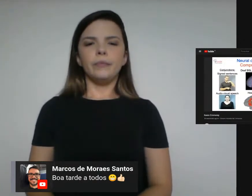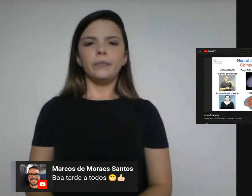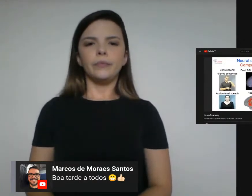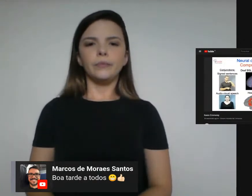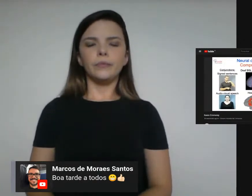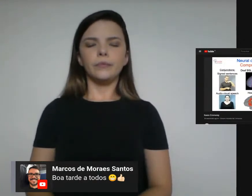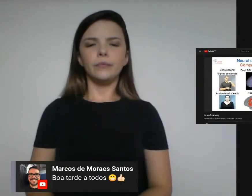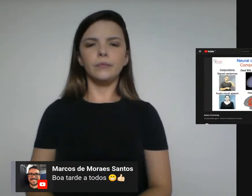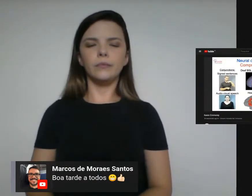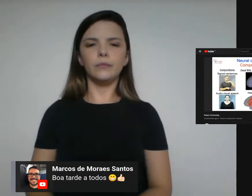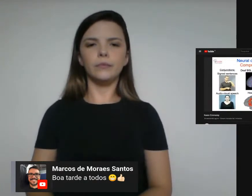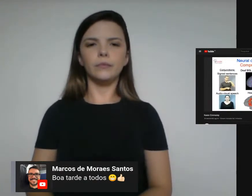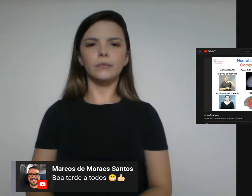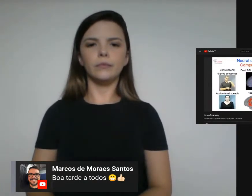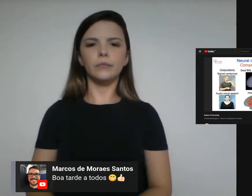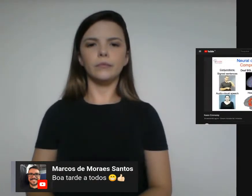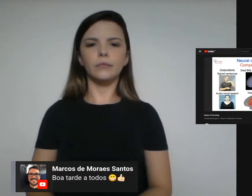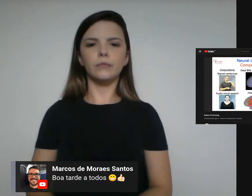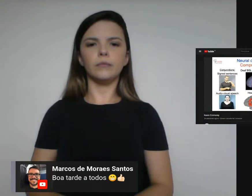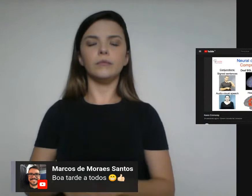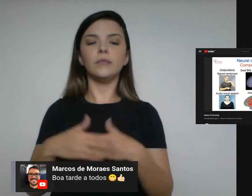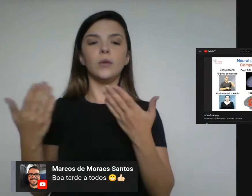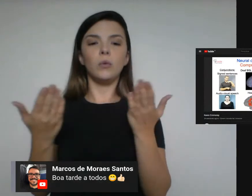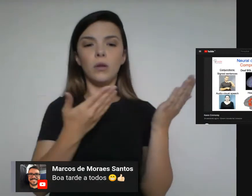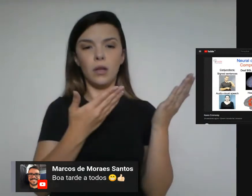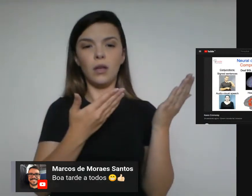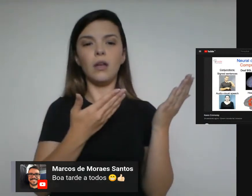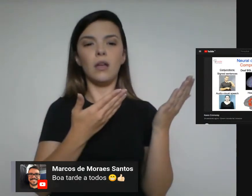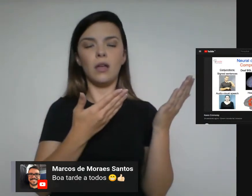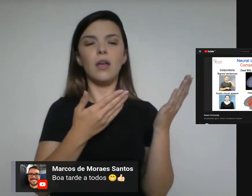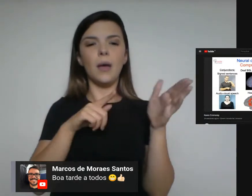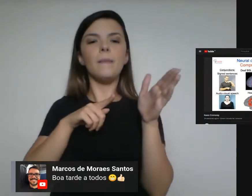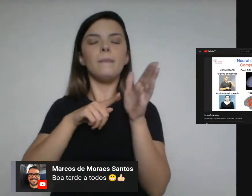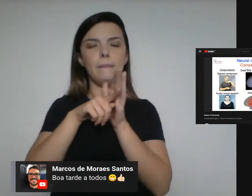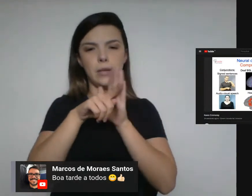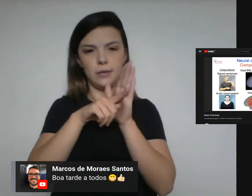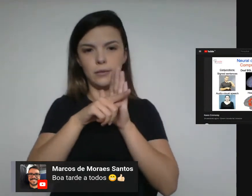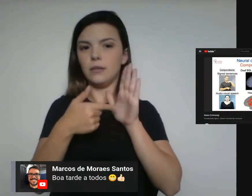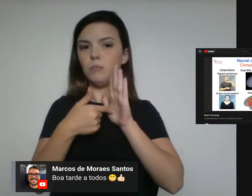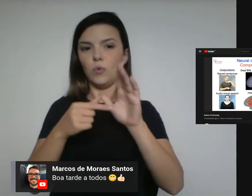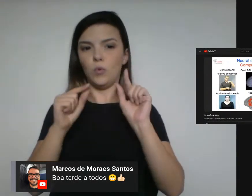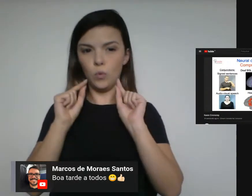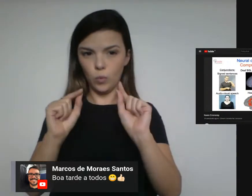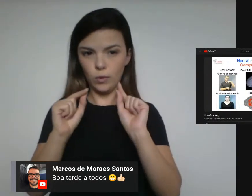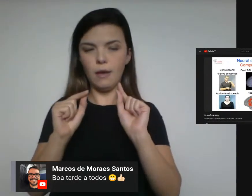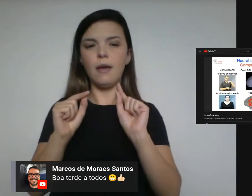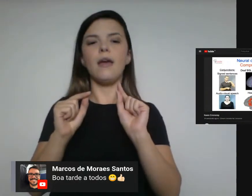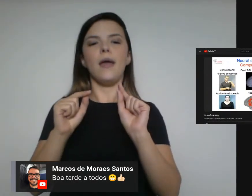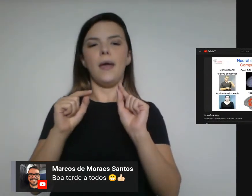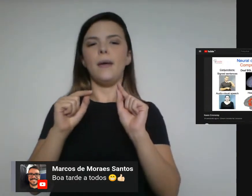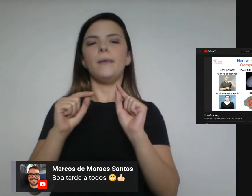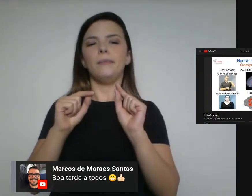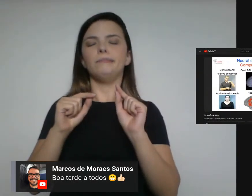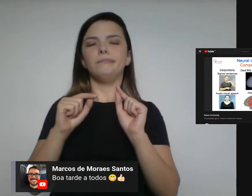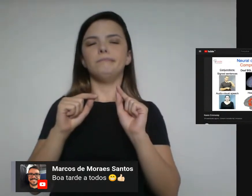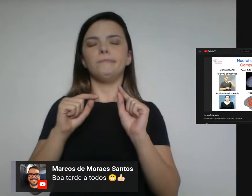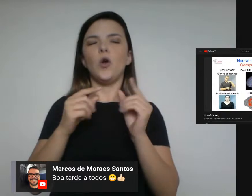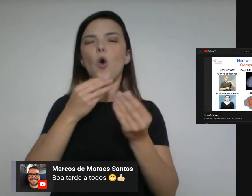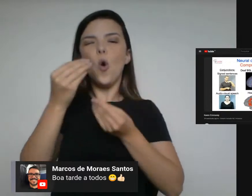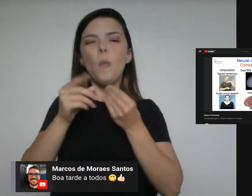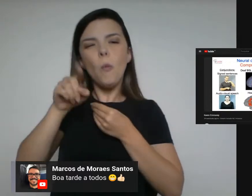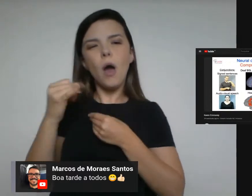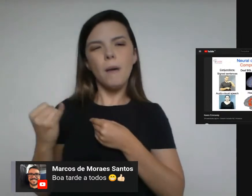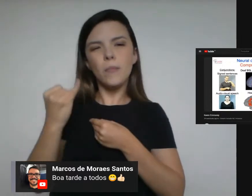So the top slide you see there is from a study by Mairead McSweeney. She was the first to really recognize the importance of looking at audiovisual